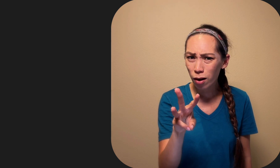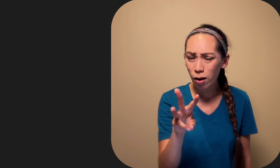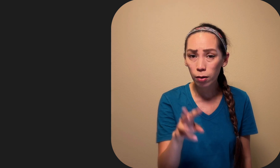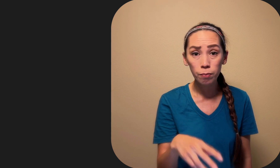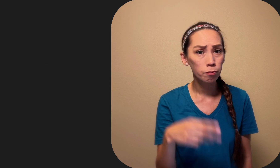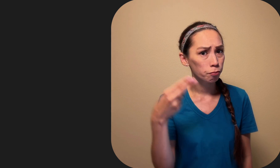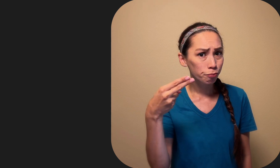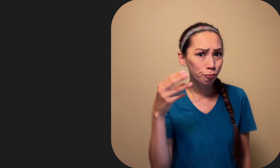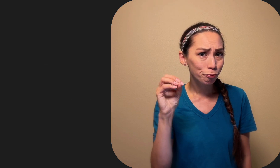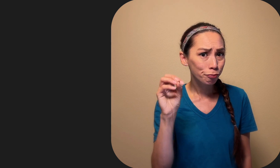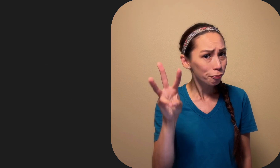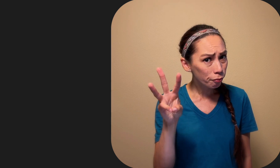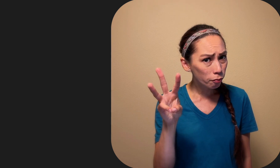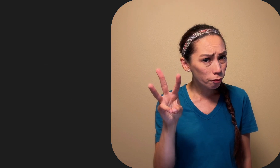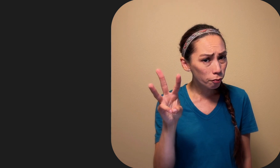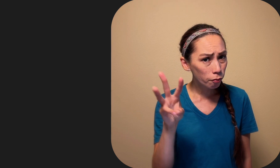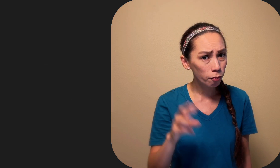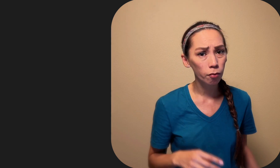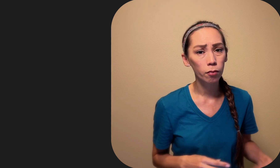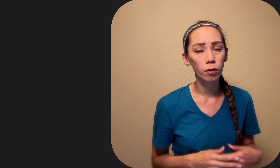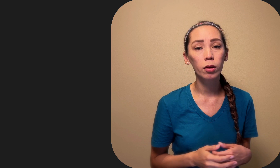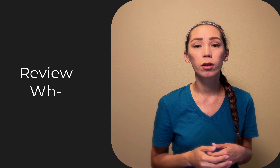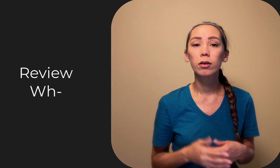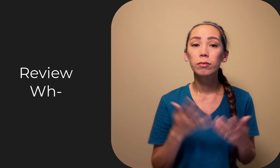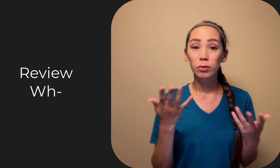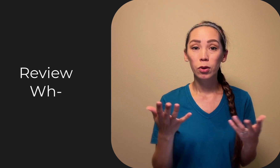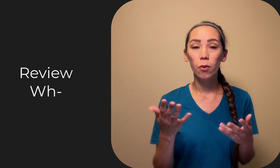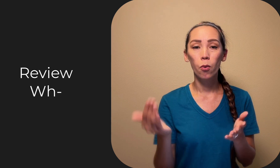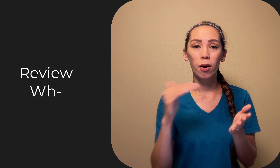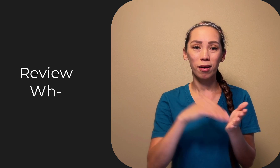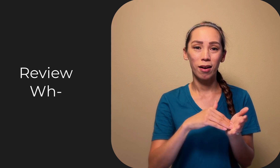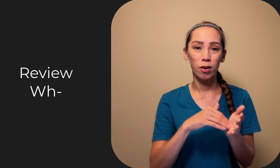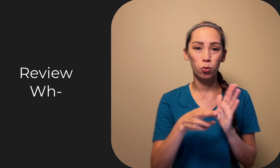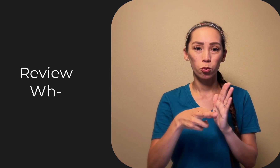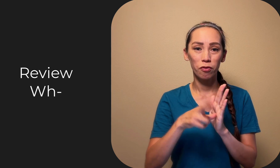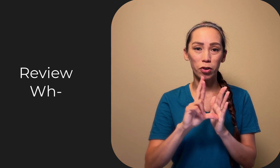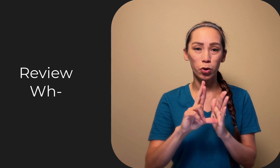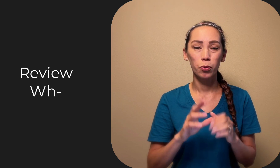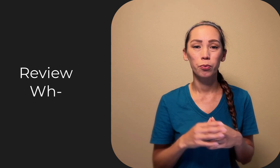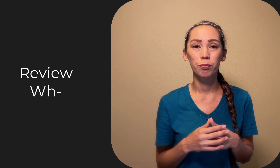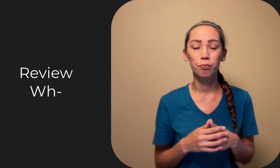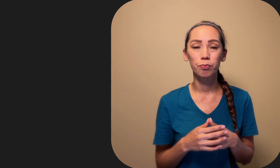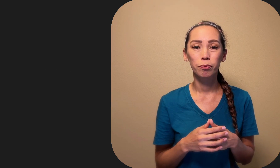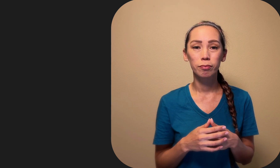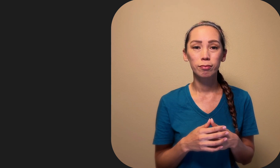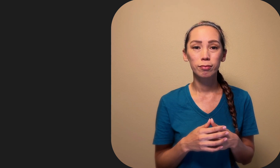How, H-O-W. So let's go over them one more time.